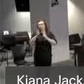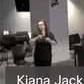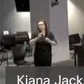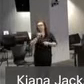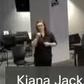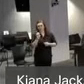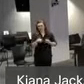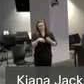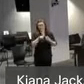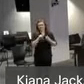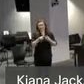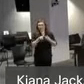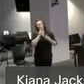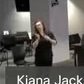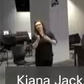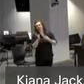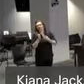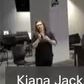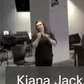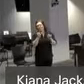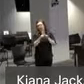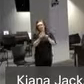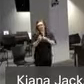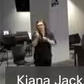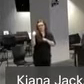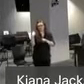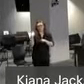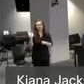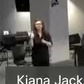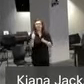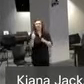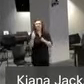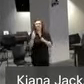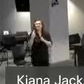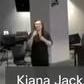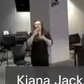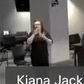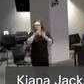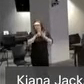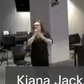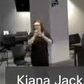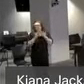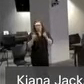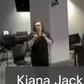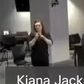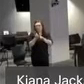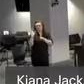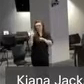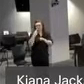is a continuation of the rates from last year and contains an employer contribution rate